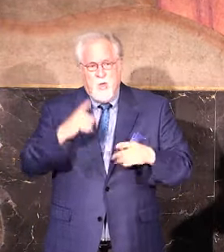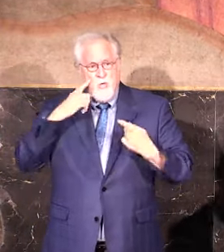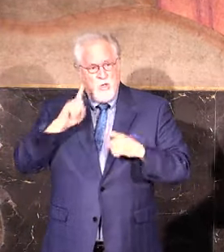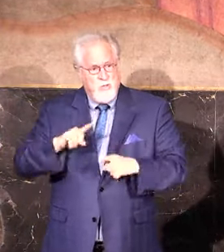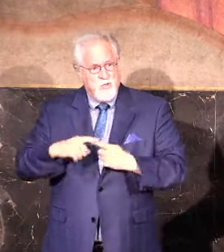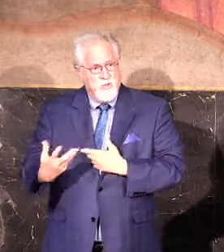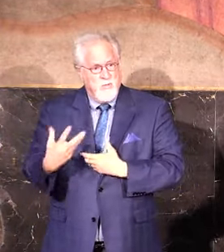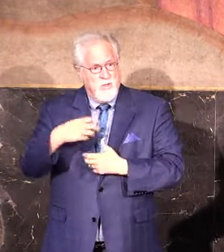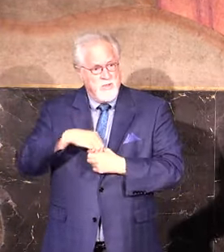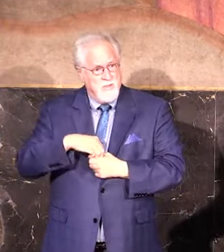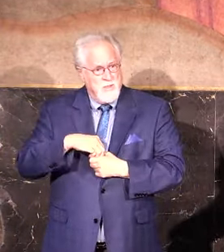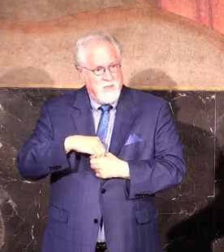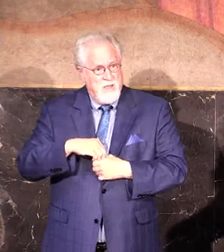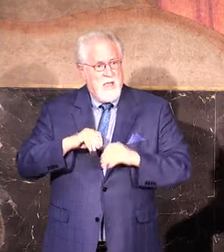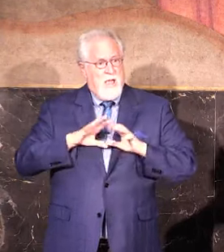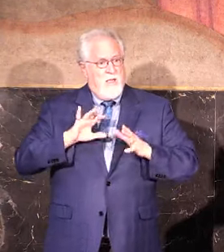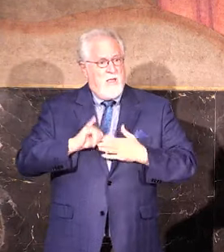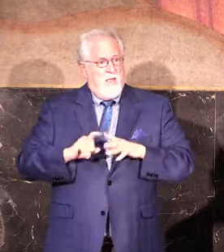participate.